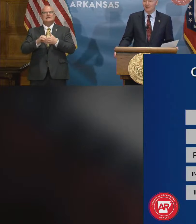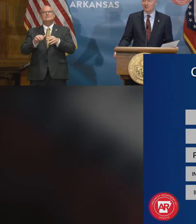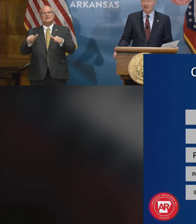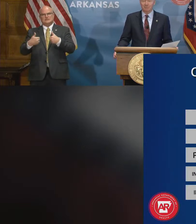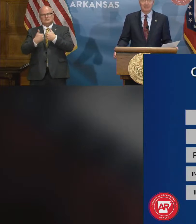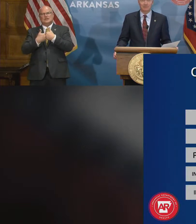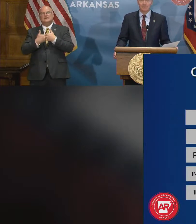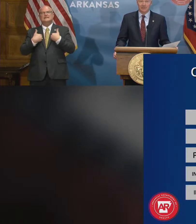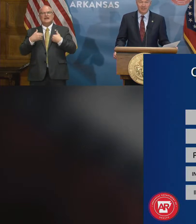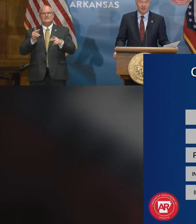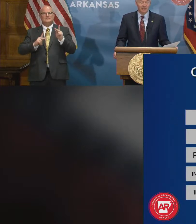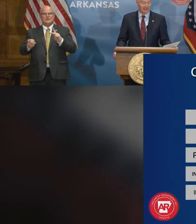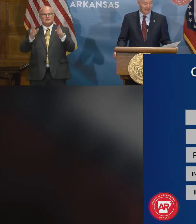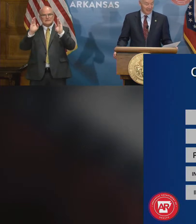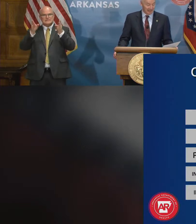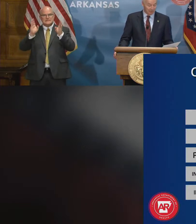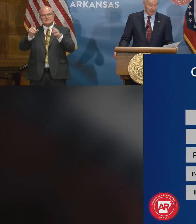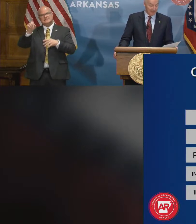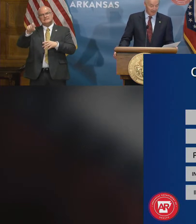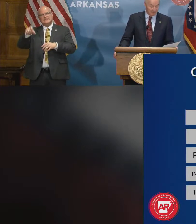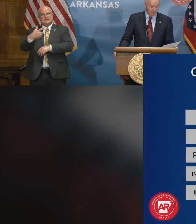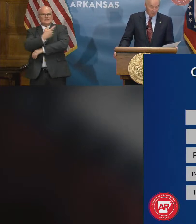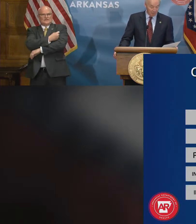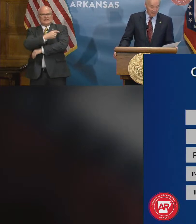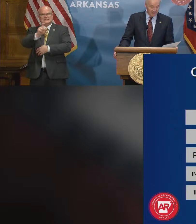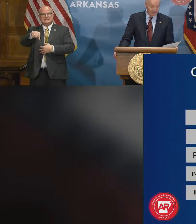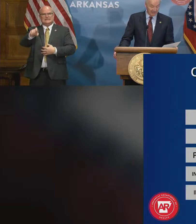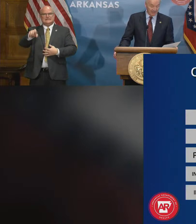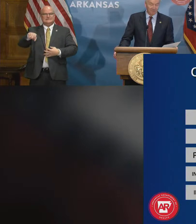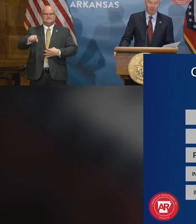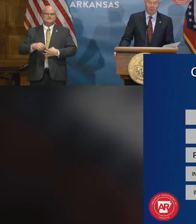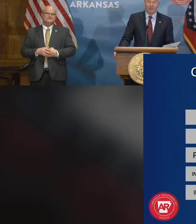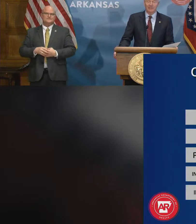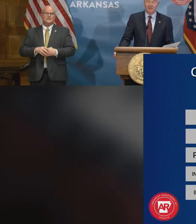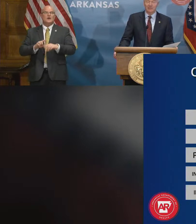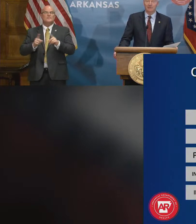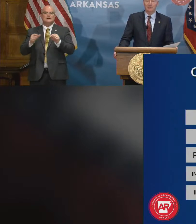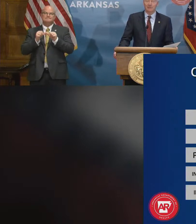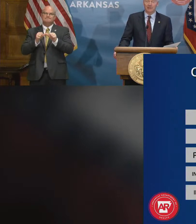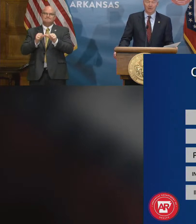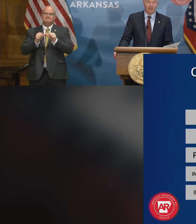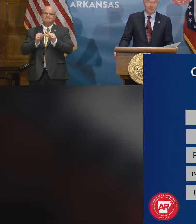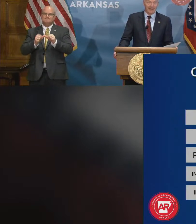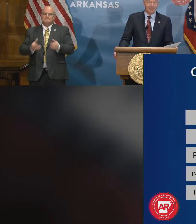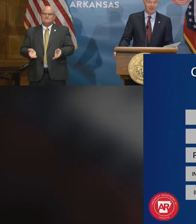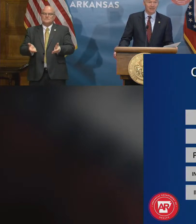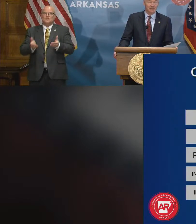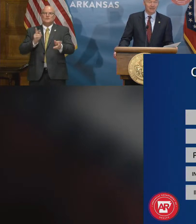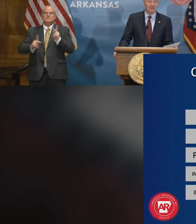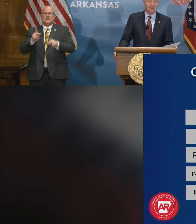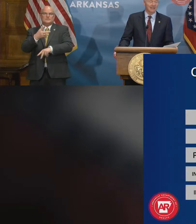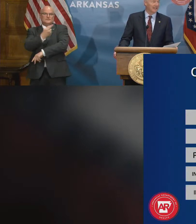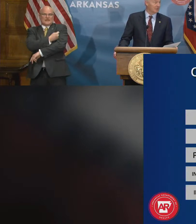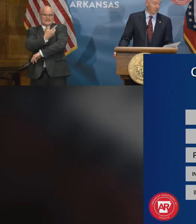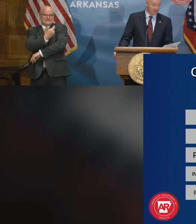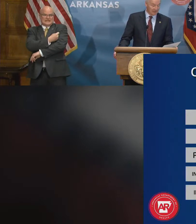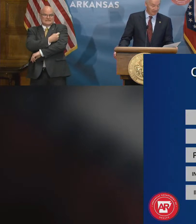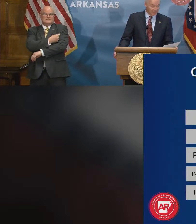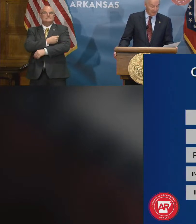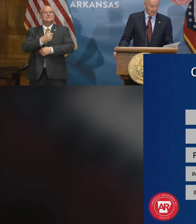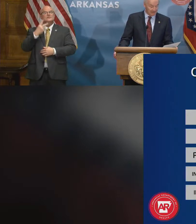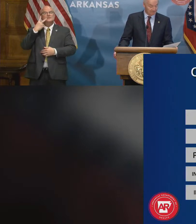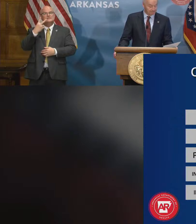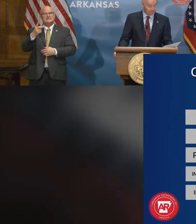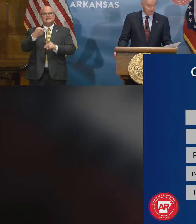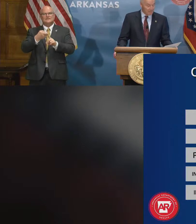be a challenge to get people's attention and realize the importance of that. But we want to continue to encourage vaccination, as you'll see